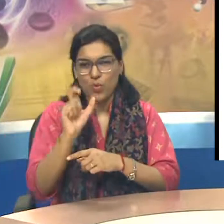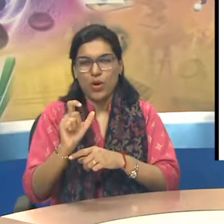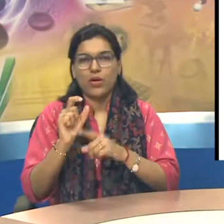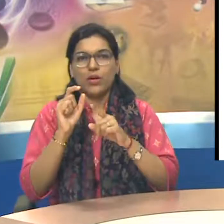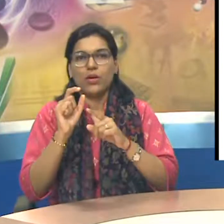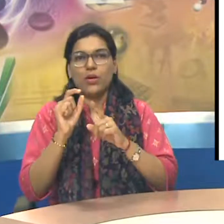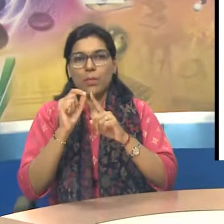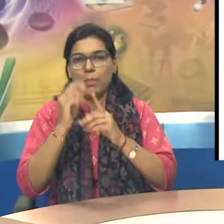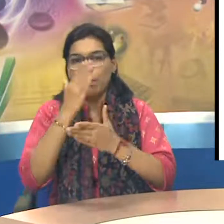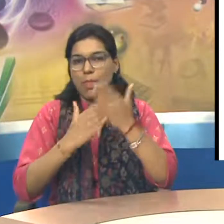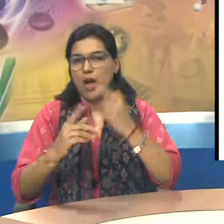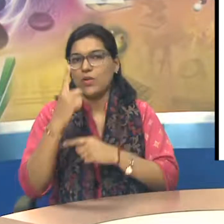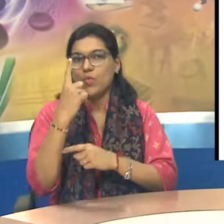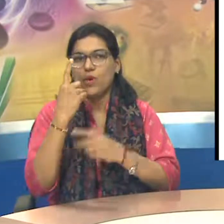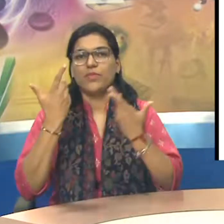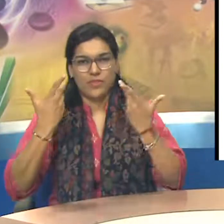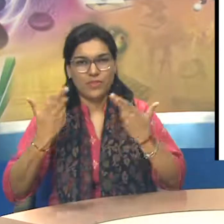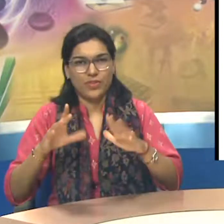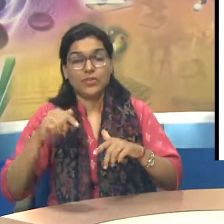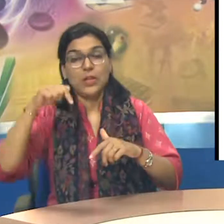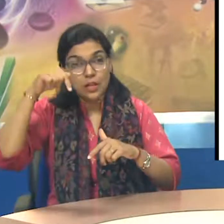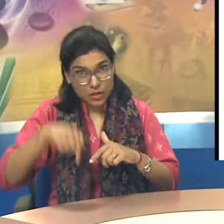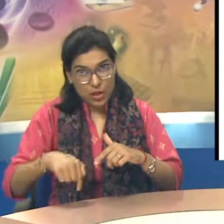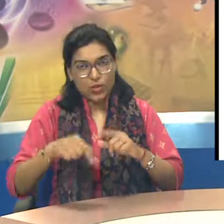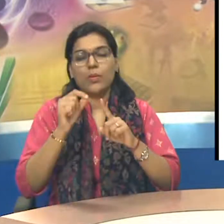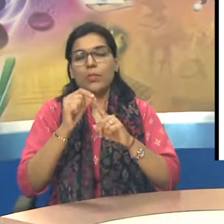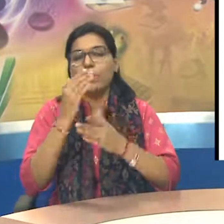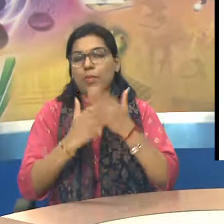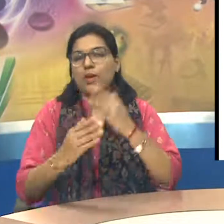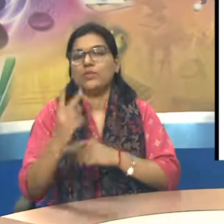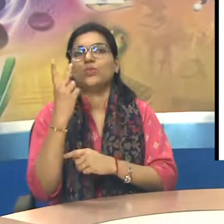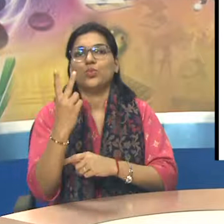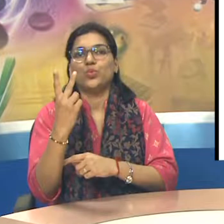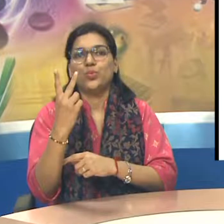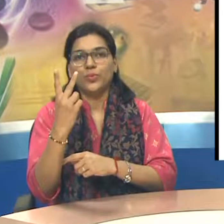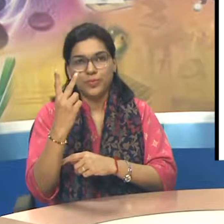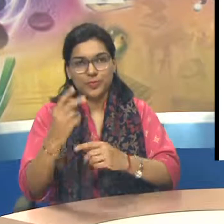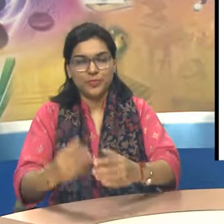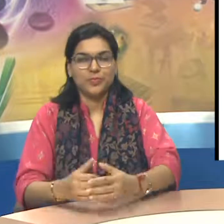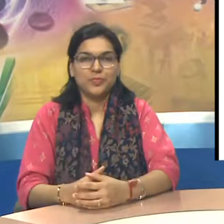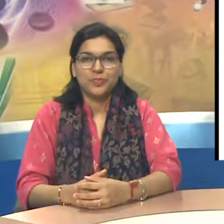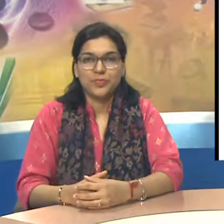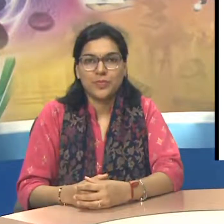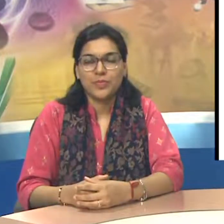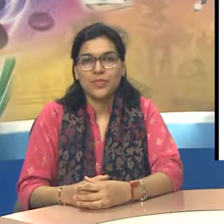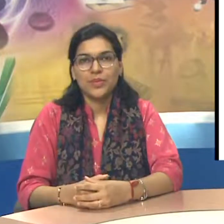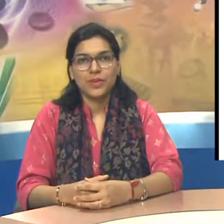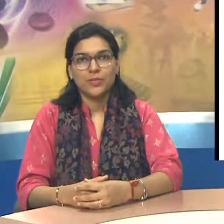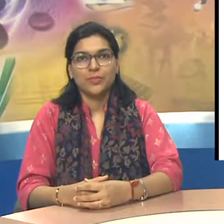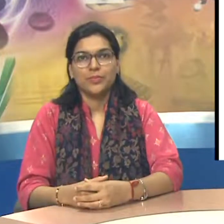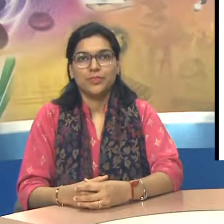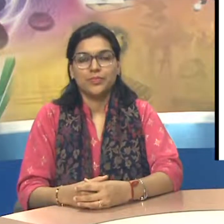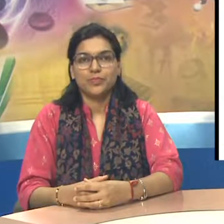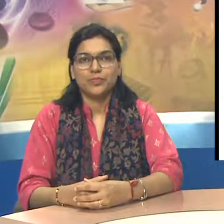Before we have done part 1 of this chapter. Now let's continue with part